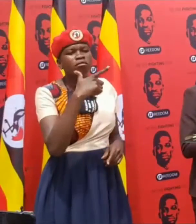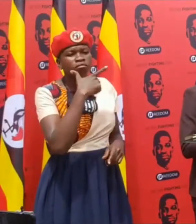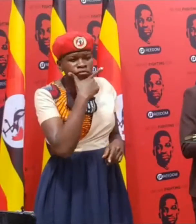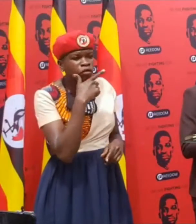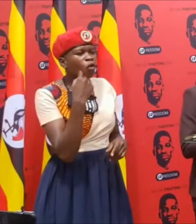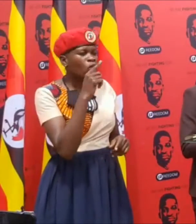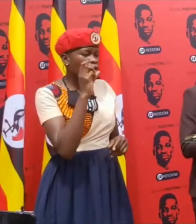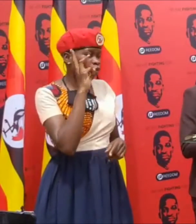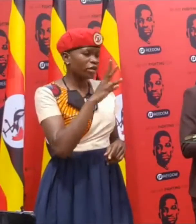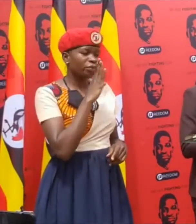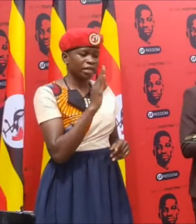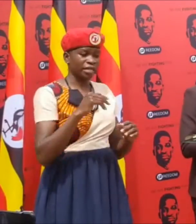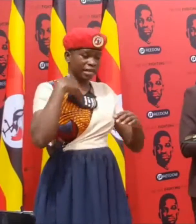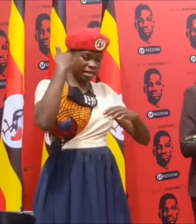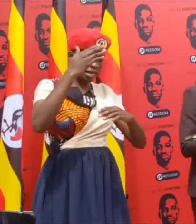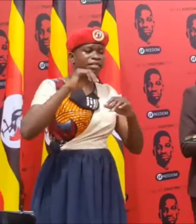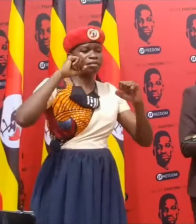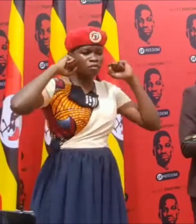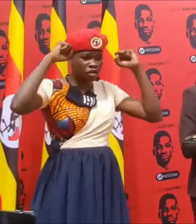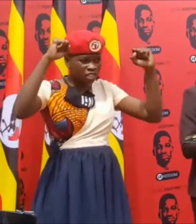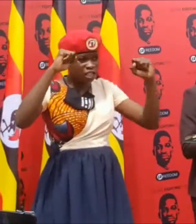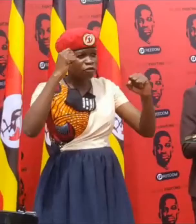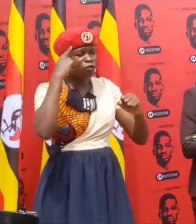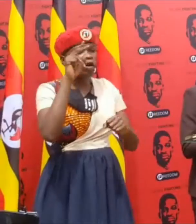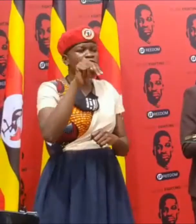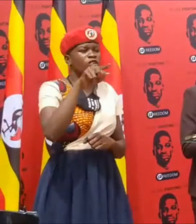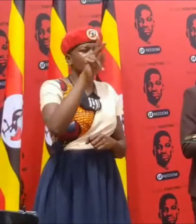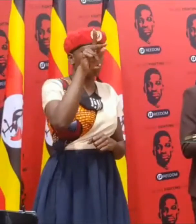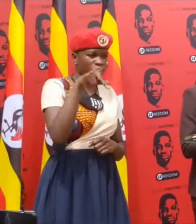the presidential candidate for the National Unity Platform.